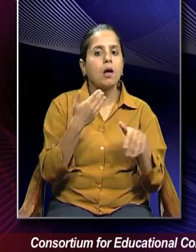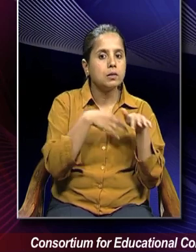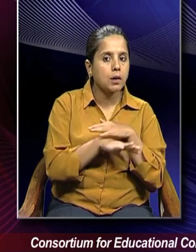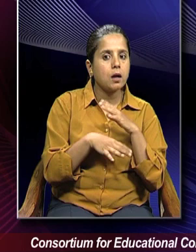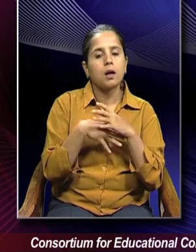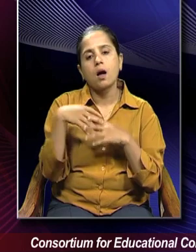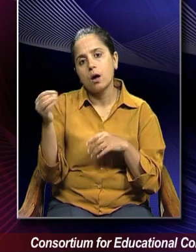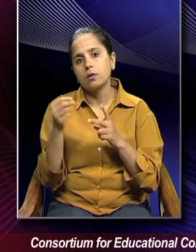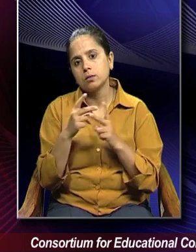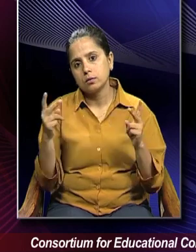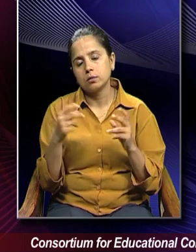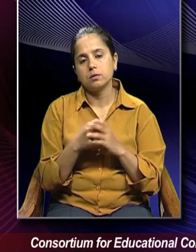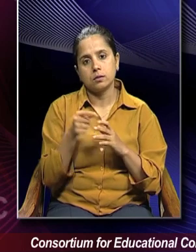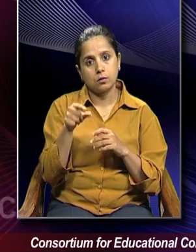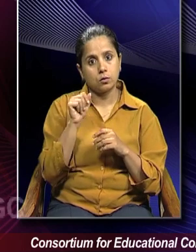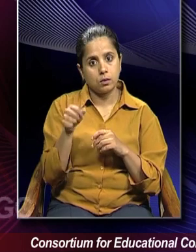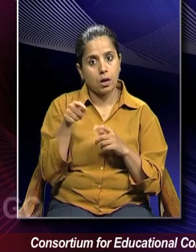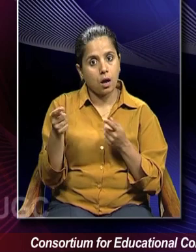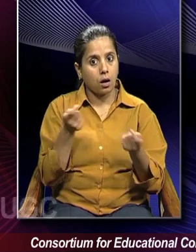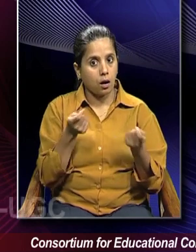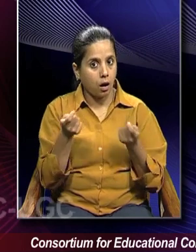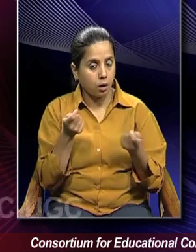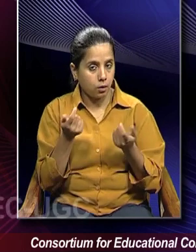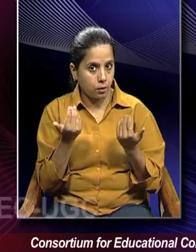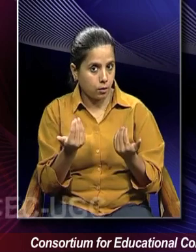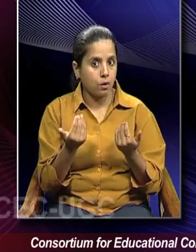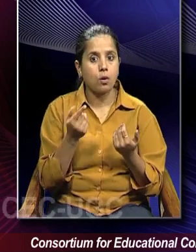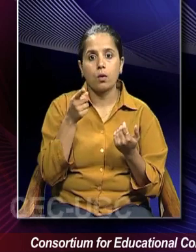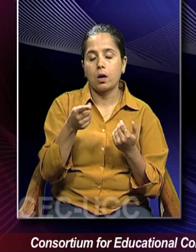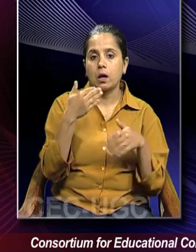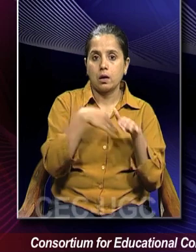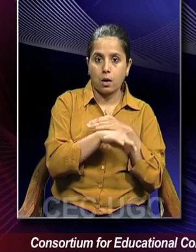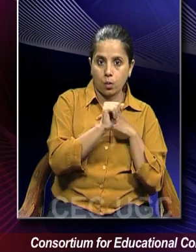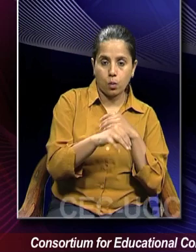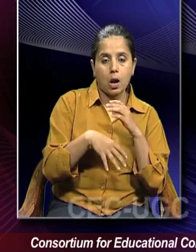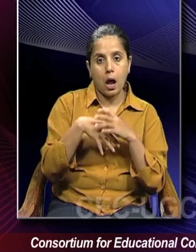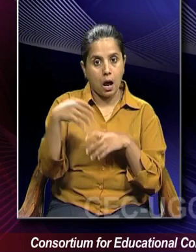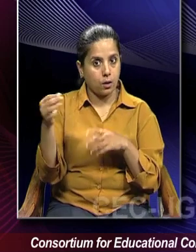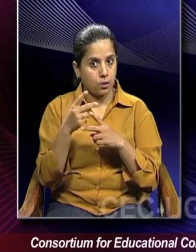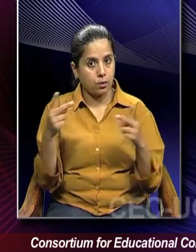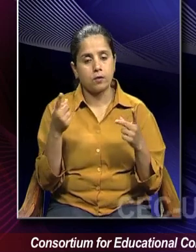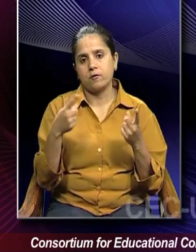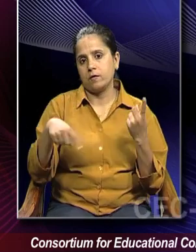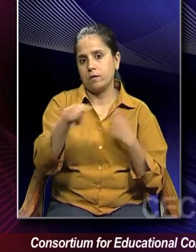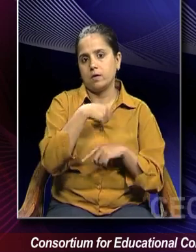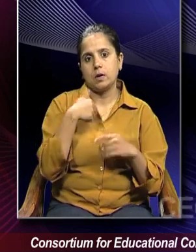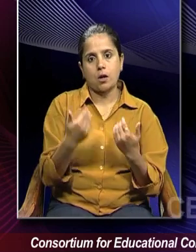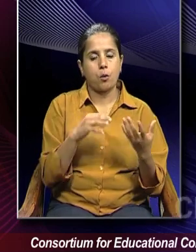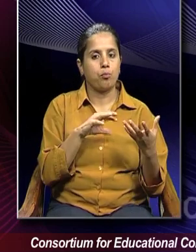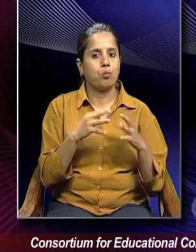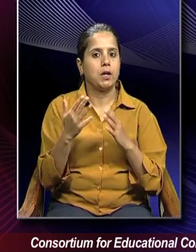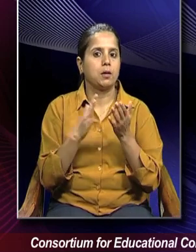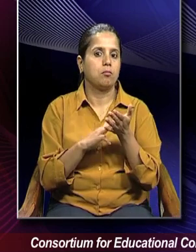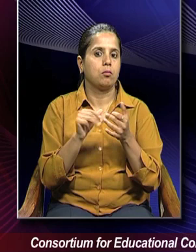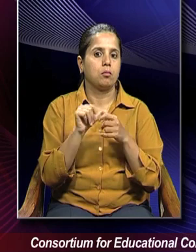external. So, based on your controllability and based on internality or externality, we are creating a matrix